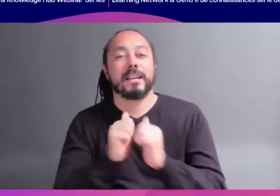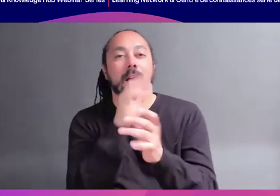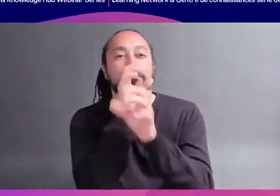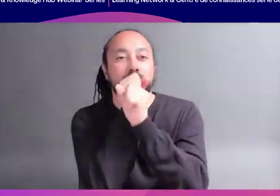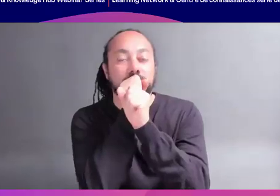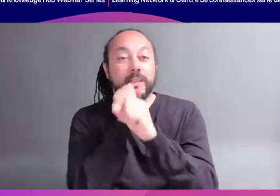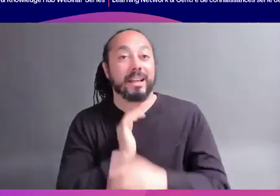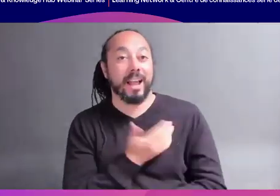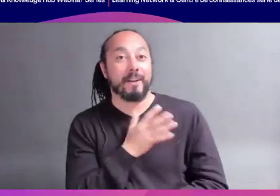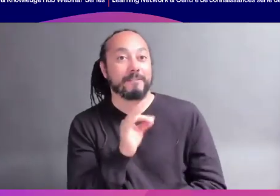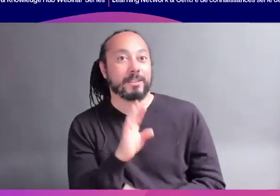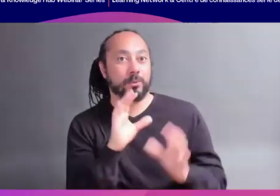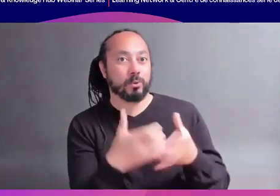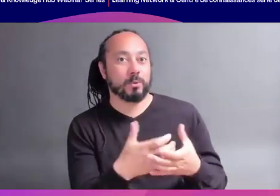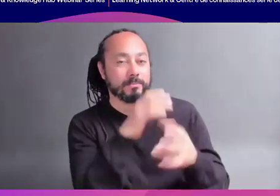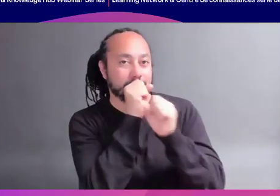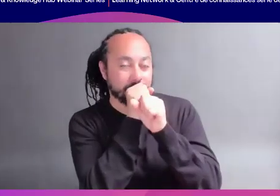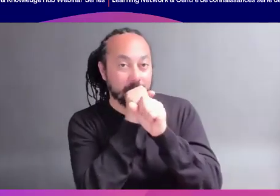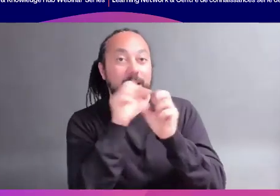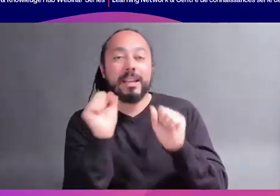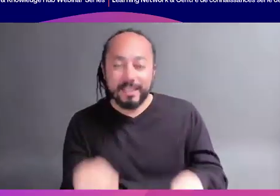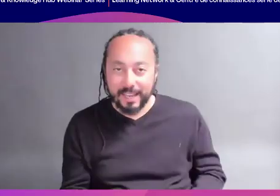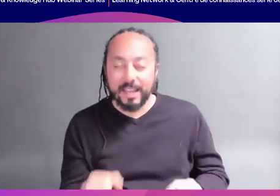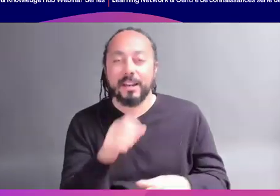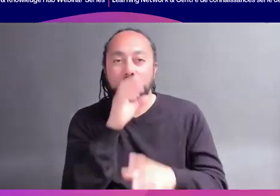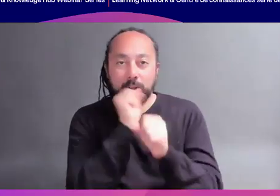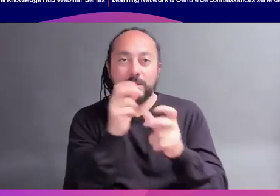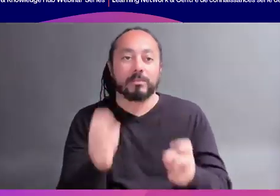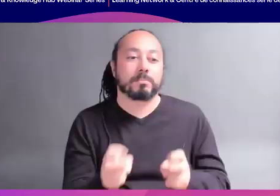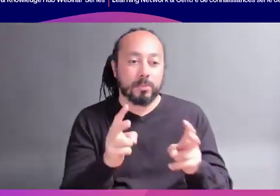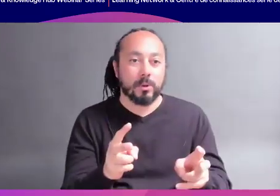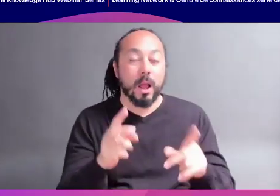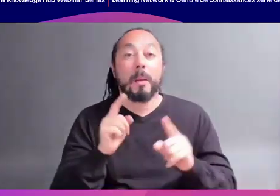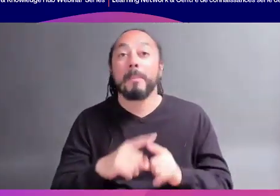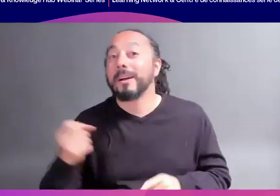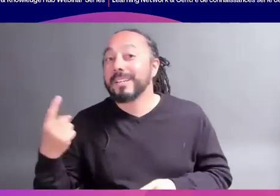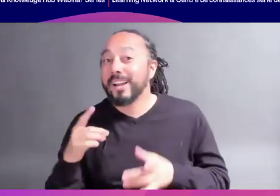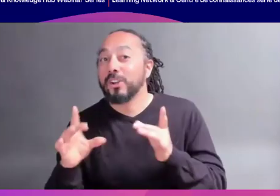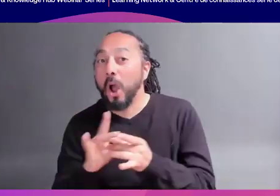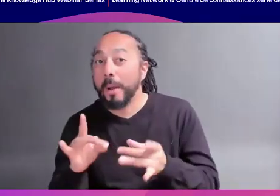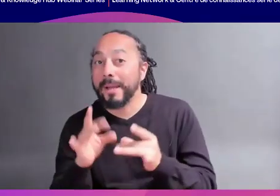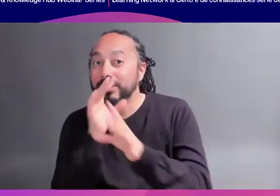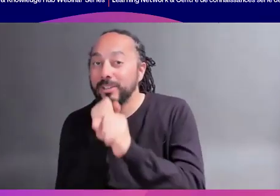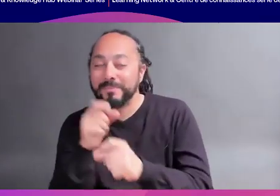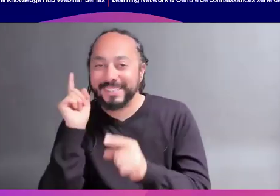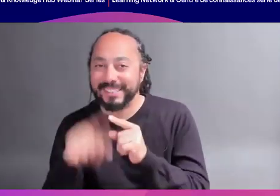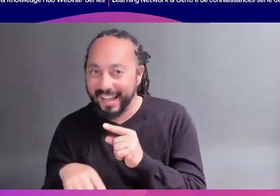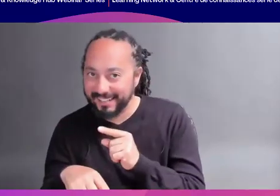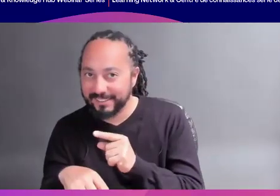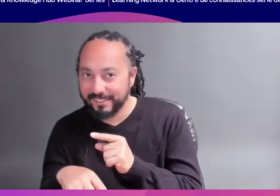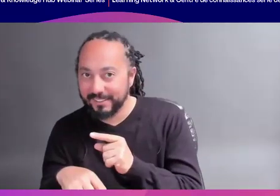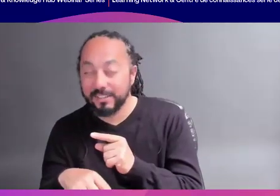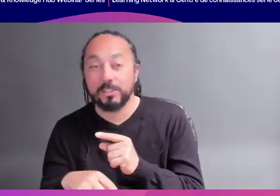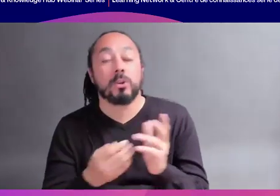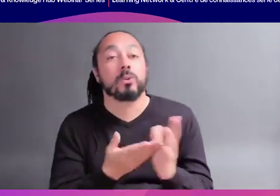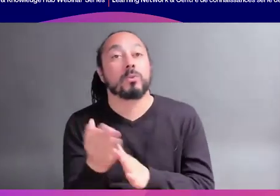And it allowed for anonymous posts, but not anonymous comments. So what we were hearing through the research